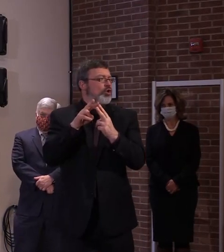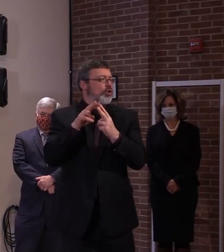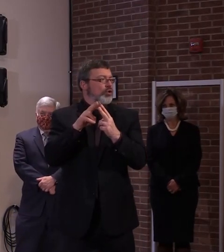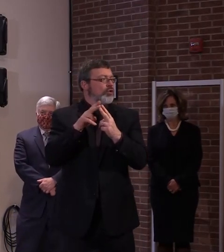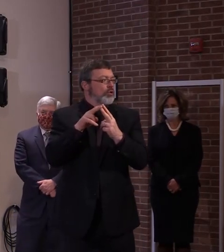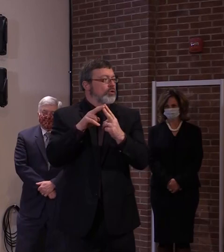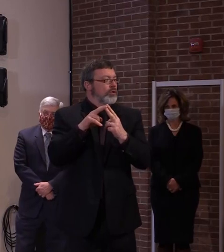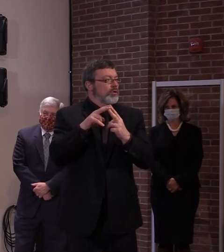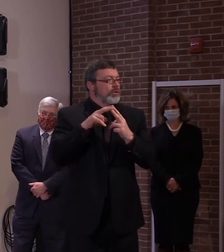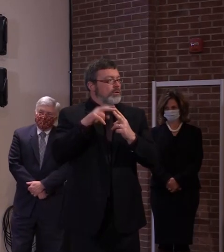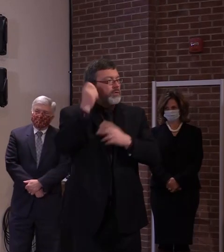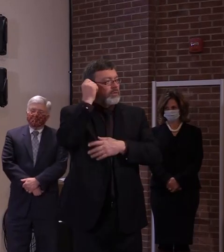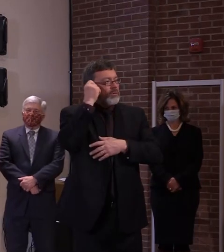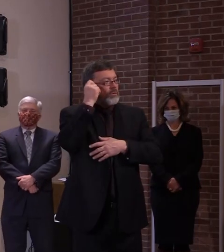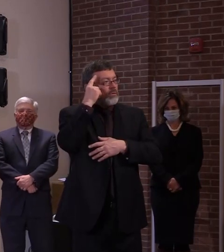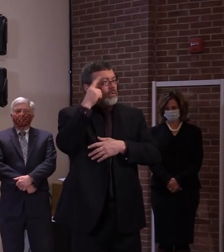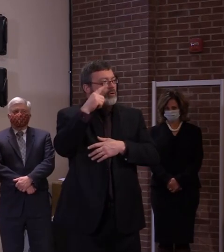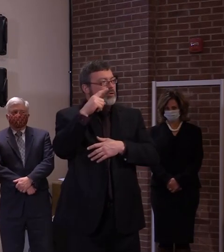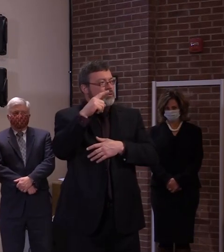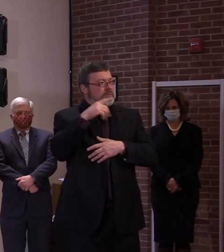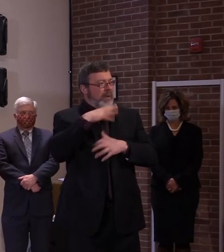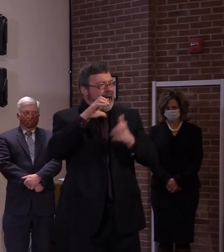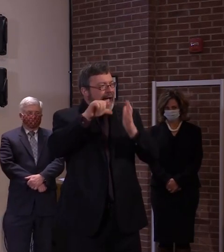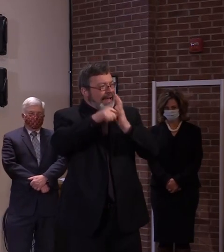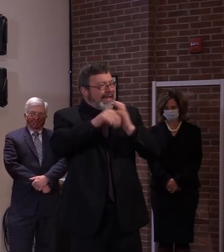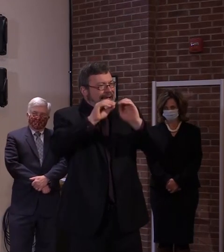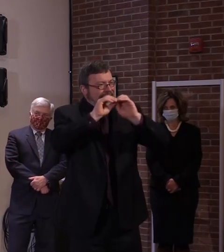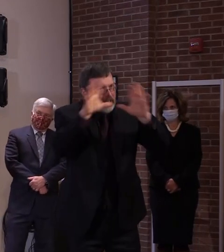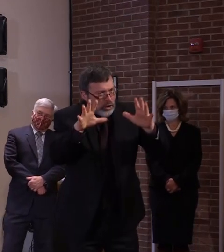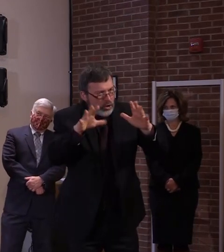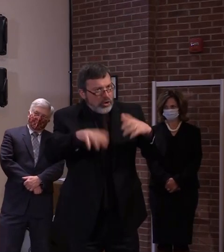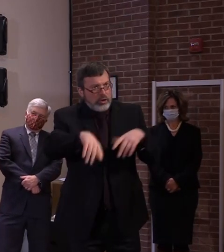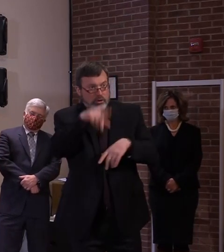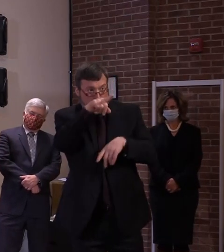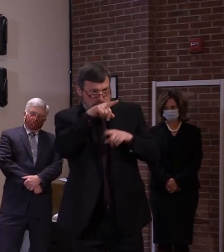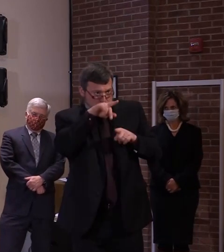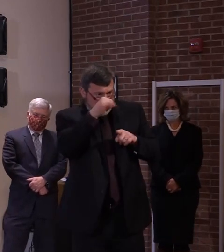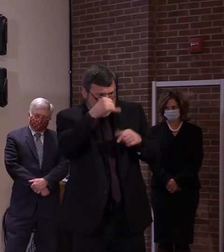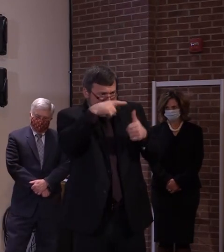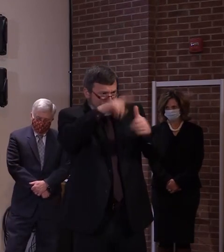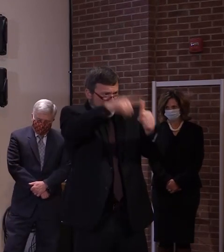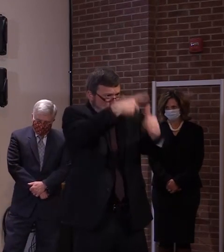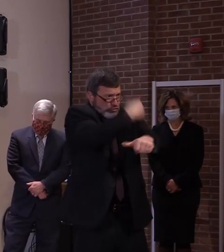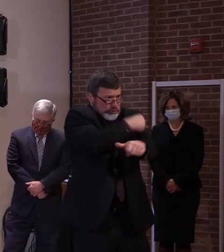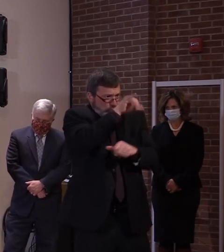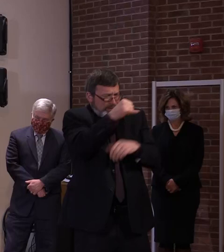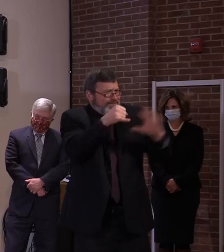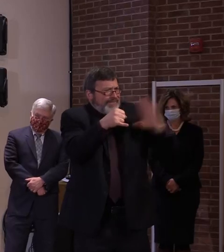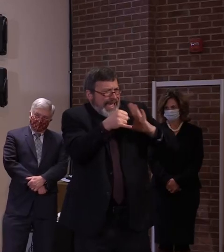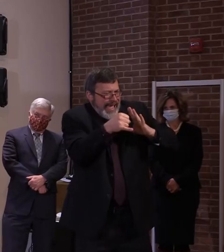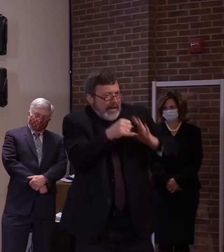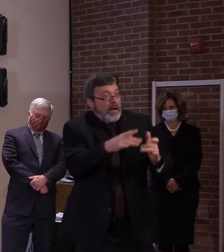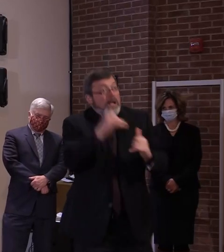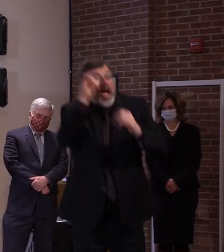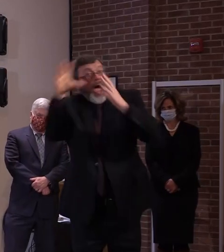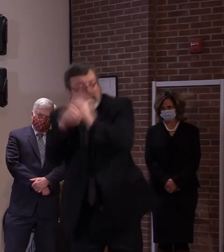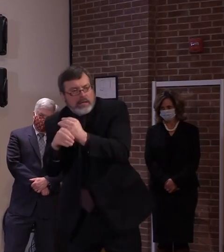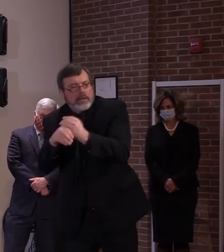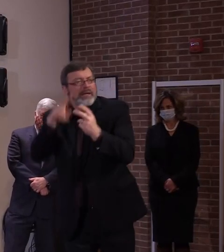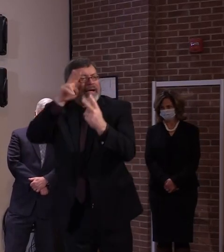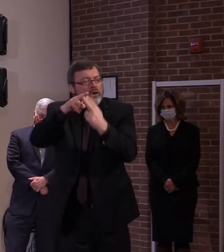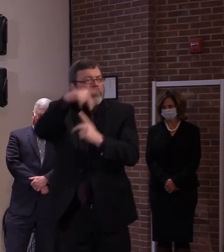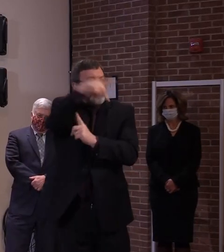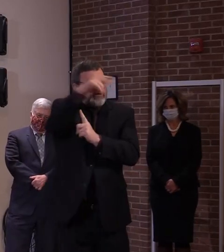the initial series, your antibody levels will do fine, and you should be fine with that without doing a